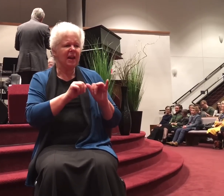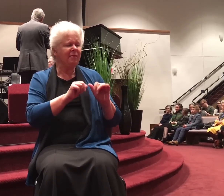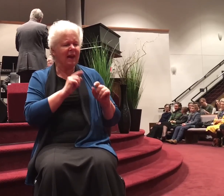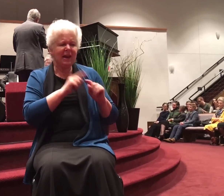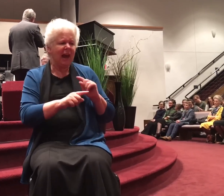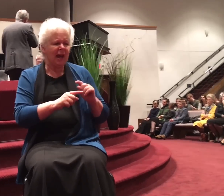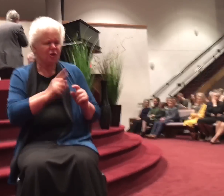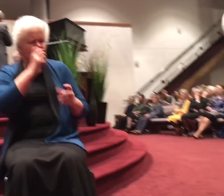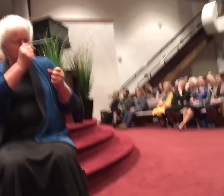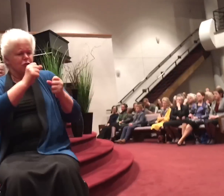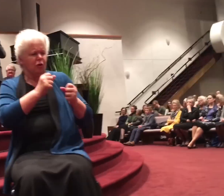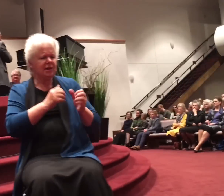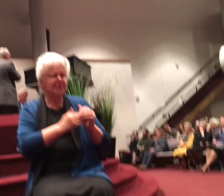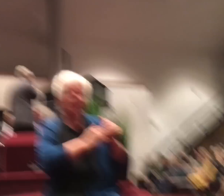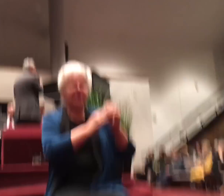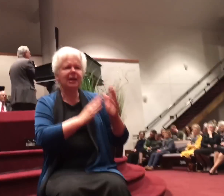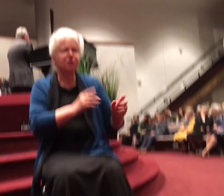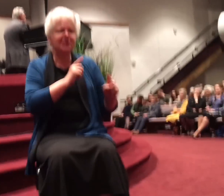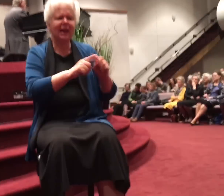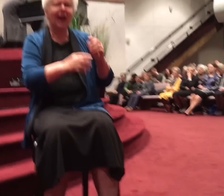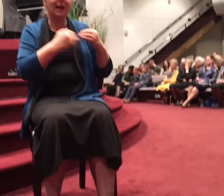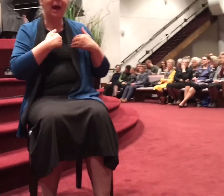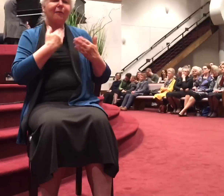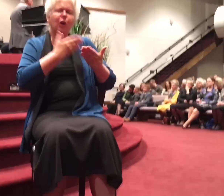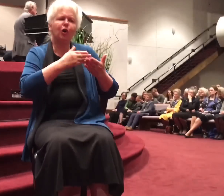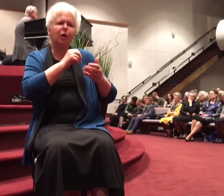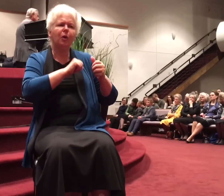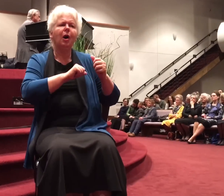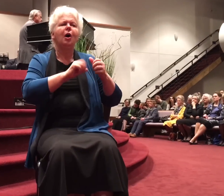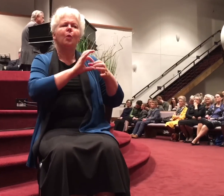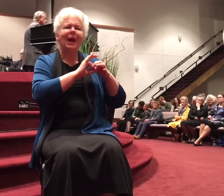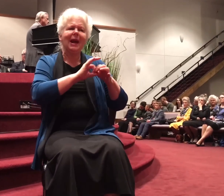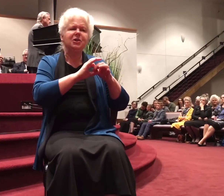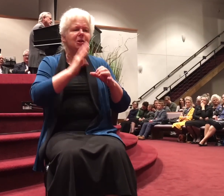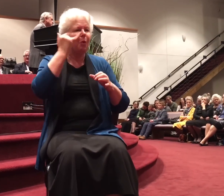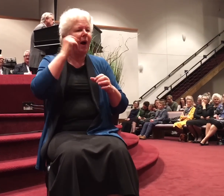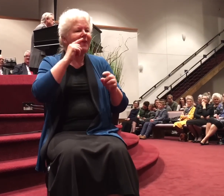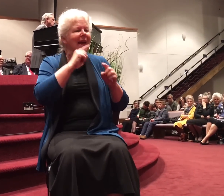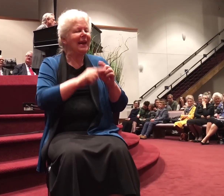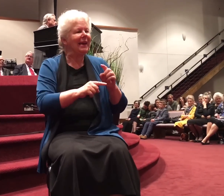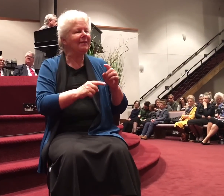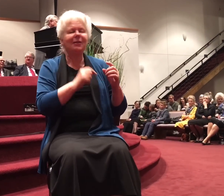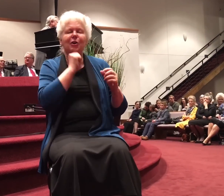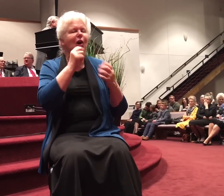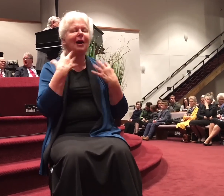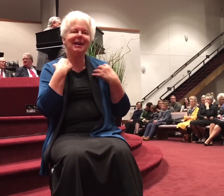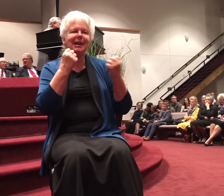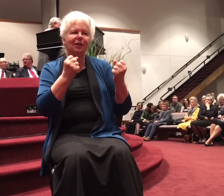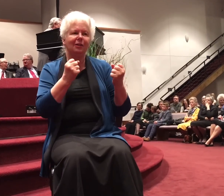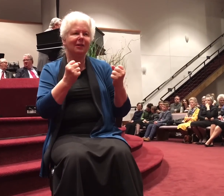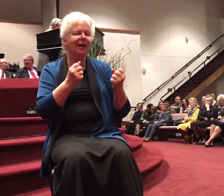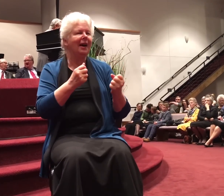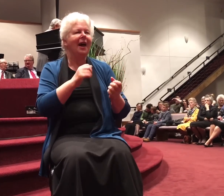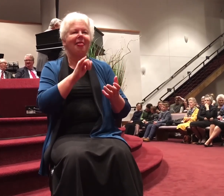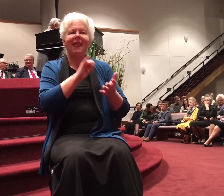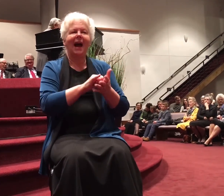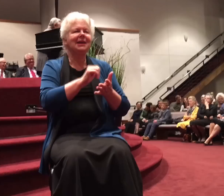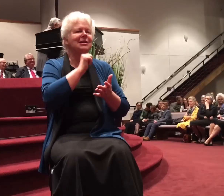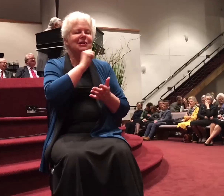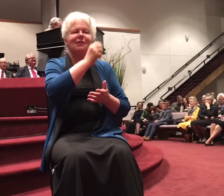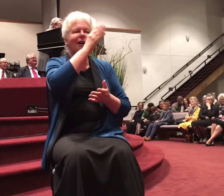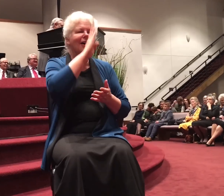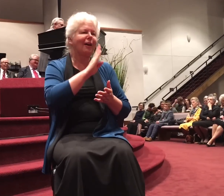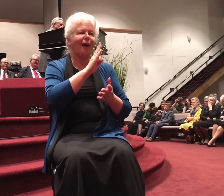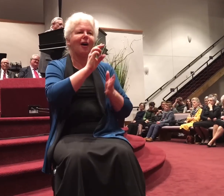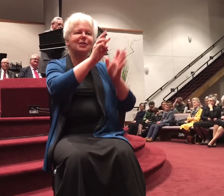They still can't have a relationship. They can't get over that. That's not the will of God. The original